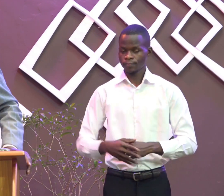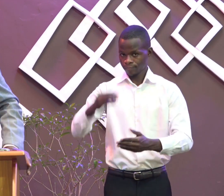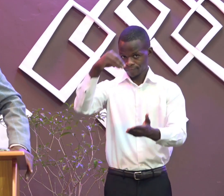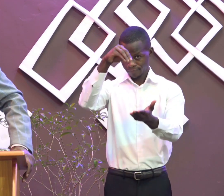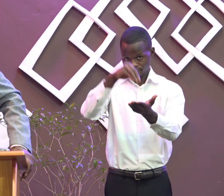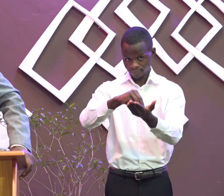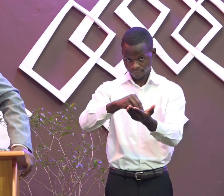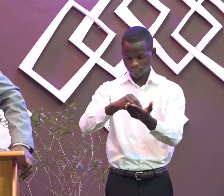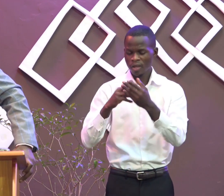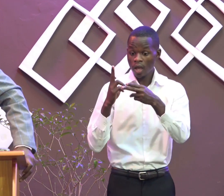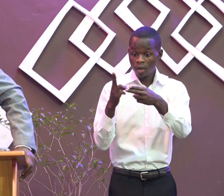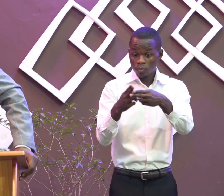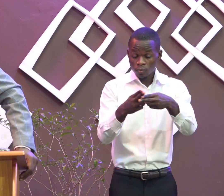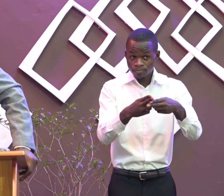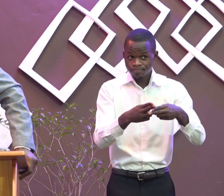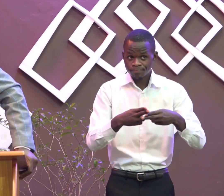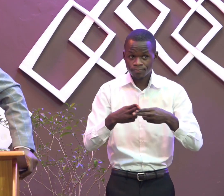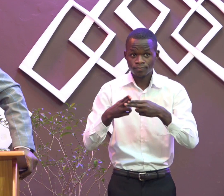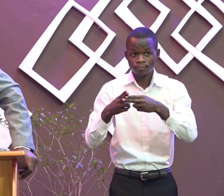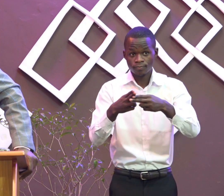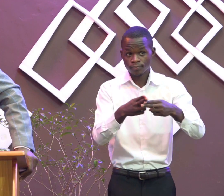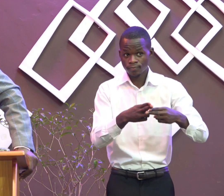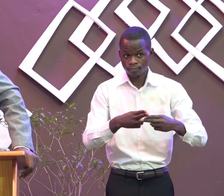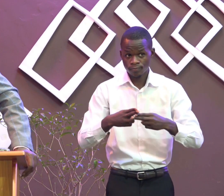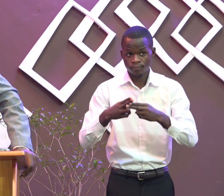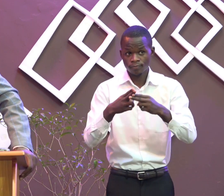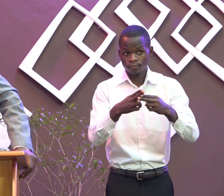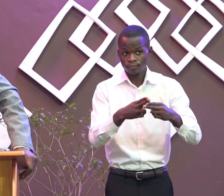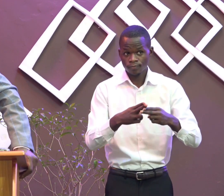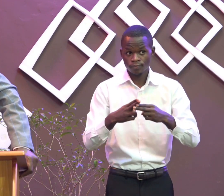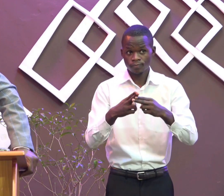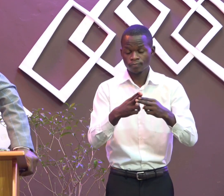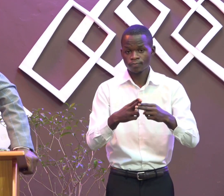kandudemu okwegenderezanga being careful